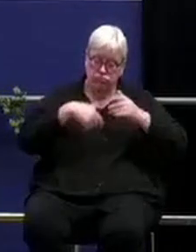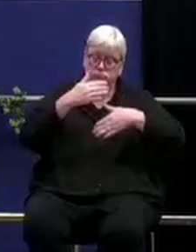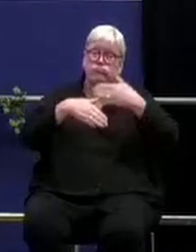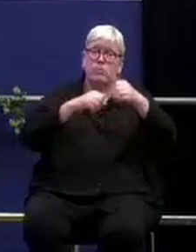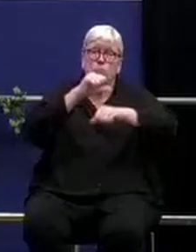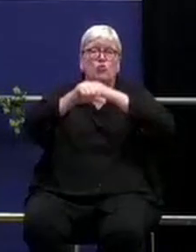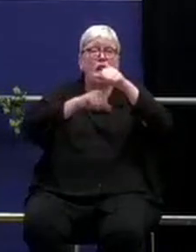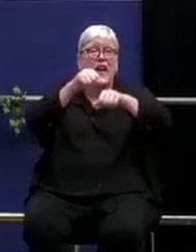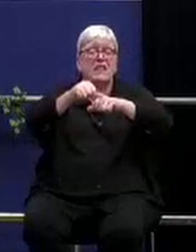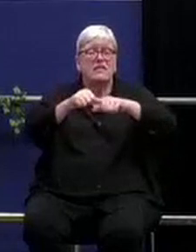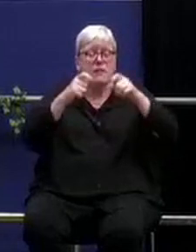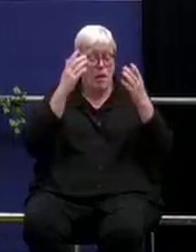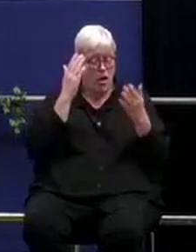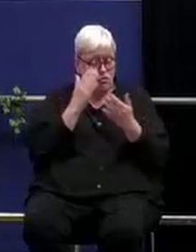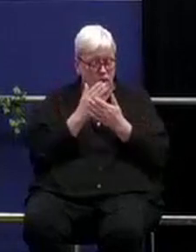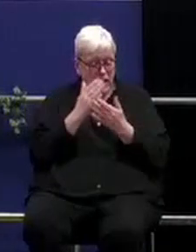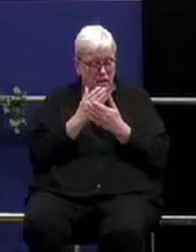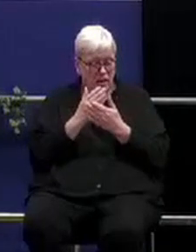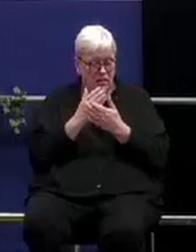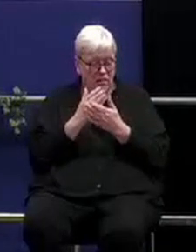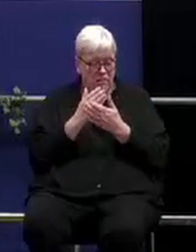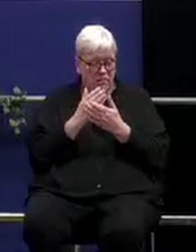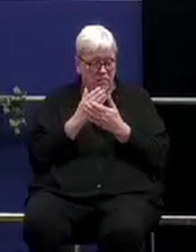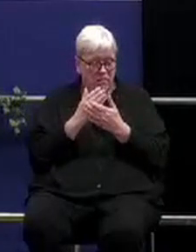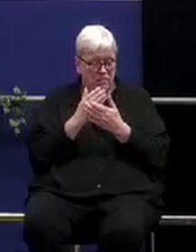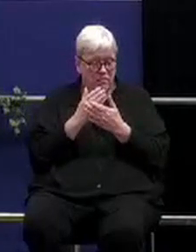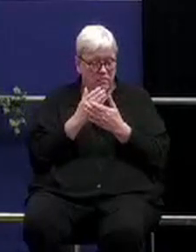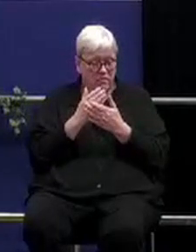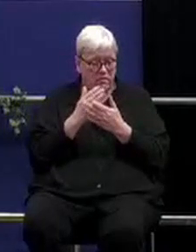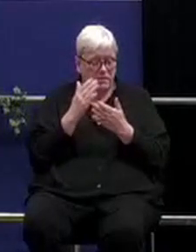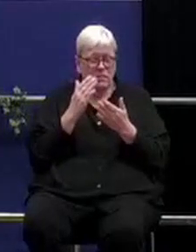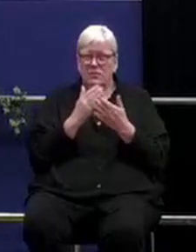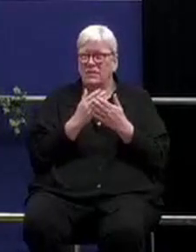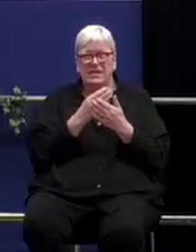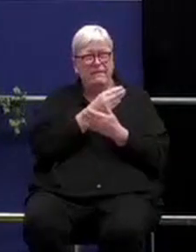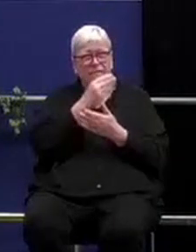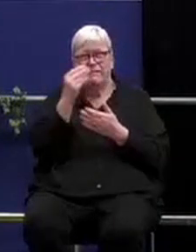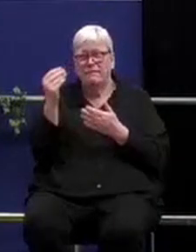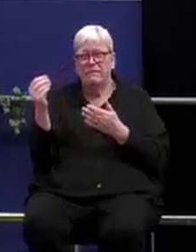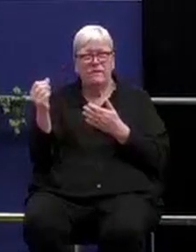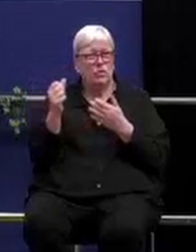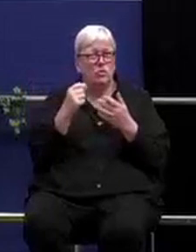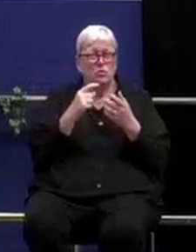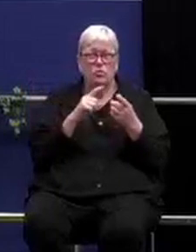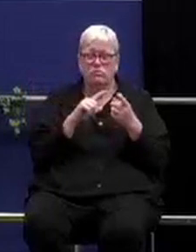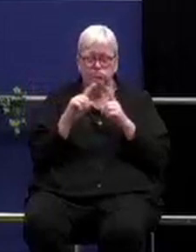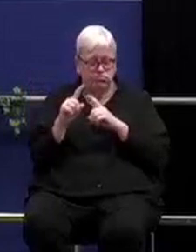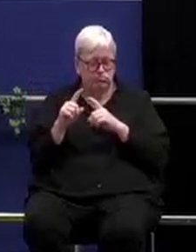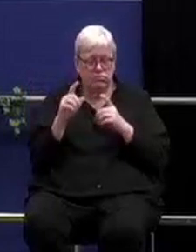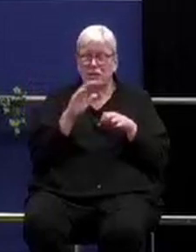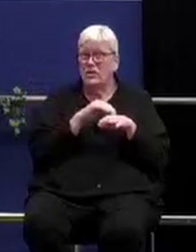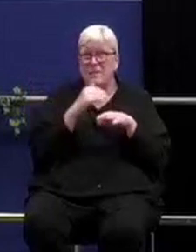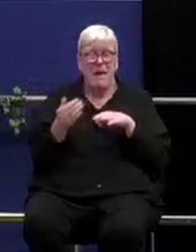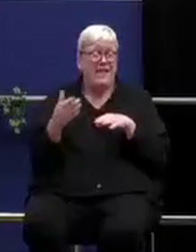you're like, I just want a day where like, and I think those are few and far between now. So again, I have to kind of push myself again and be like, it doesn't matter,